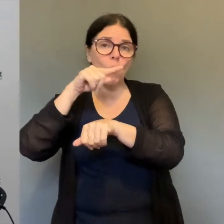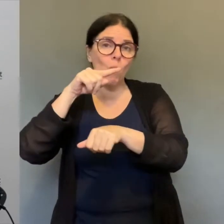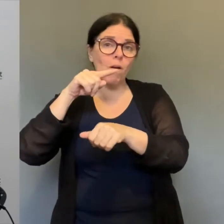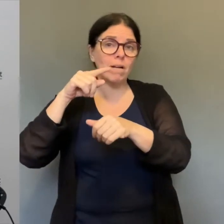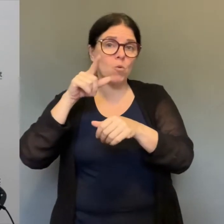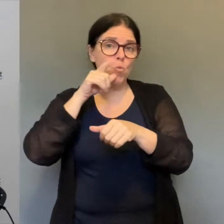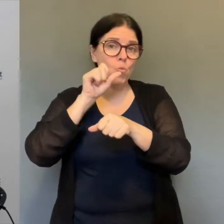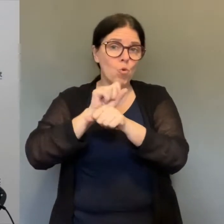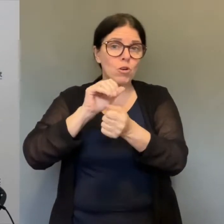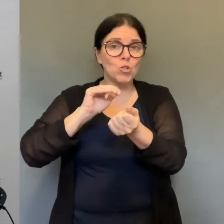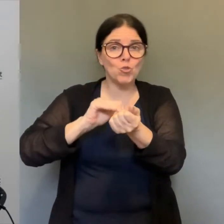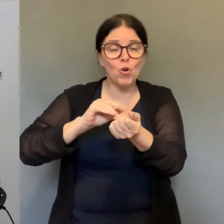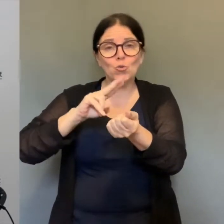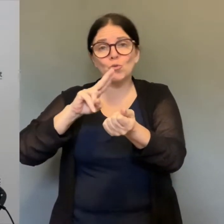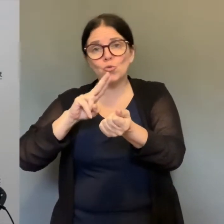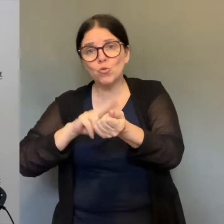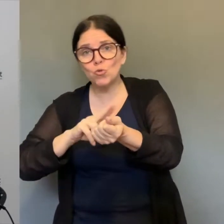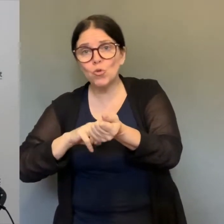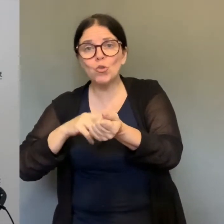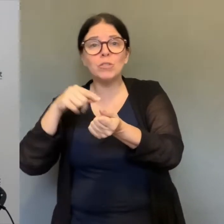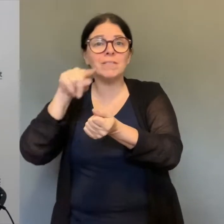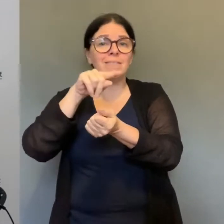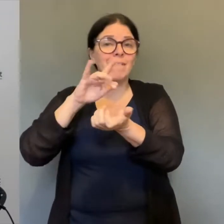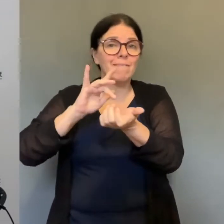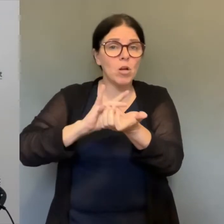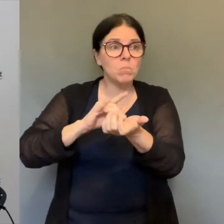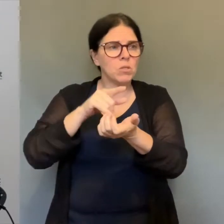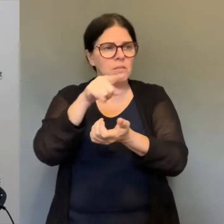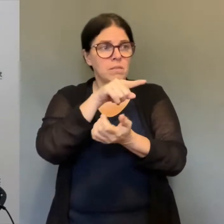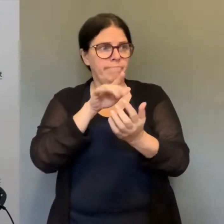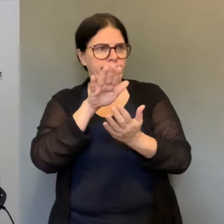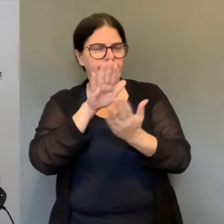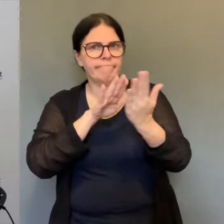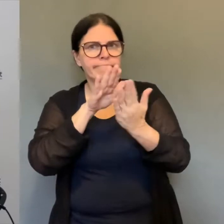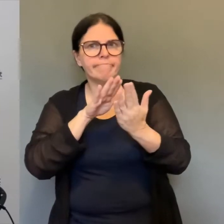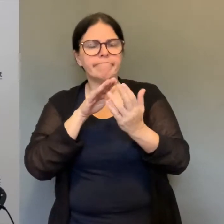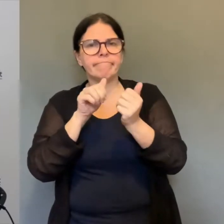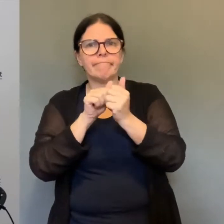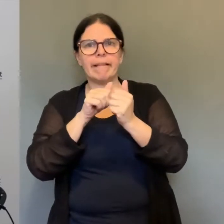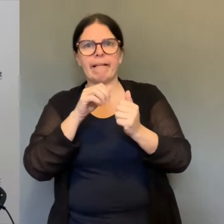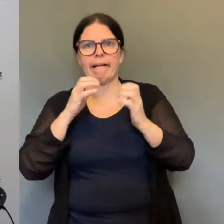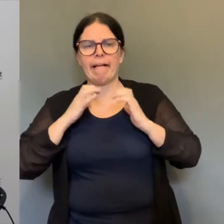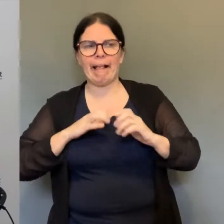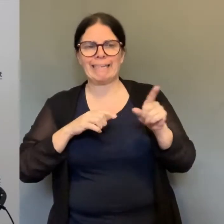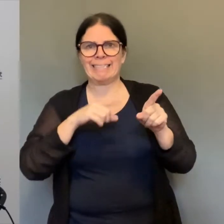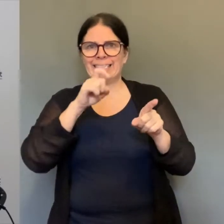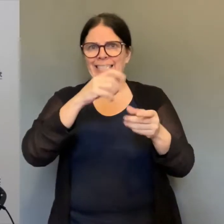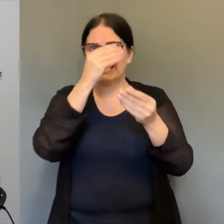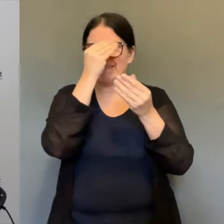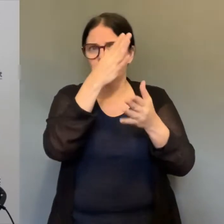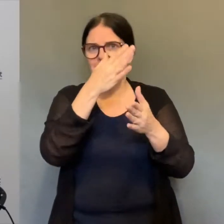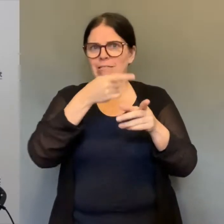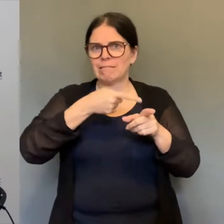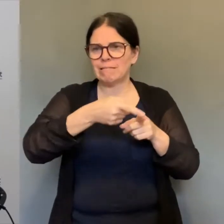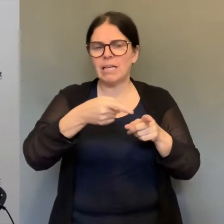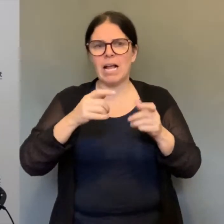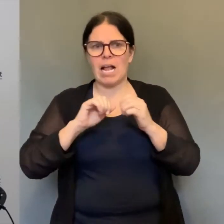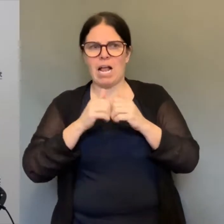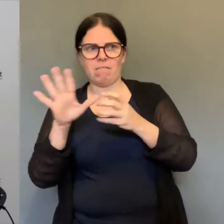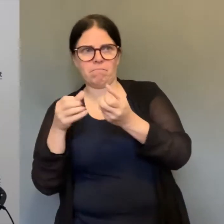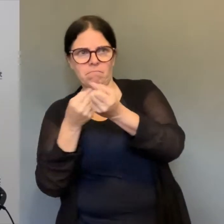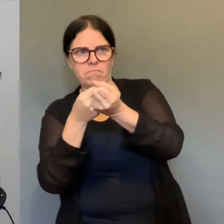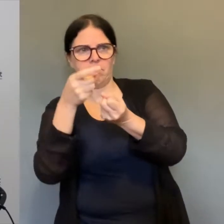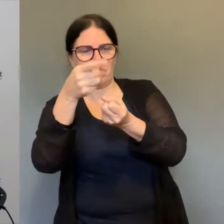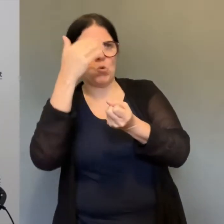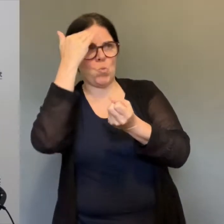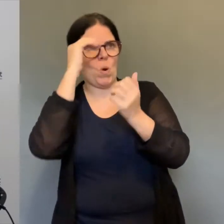Switching topics now, with the start of Ramadan in the next couple of days, the WECHU would like to remind residents that Ramadan is a